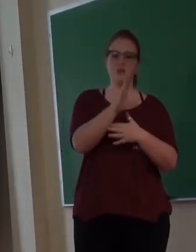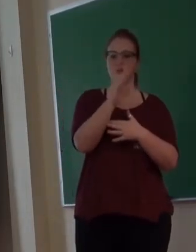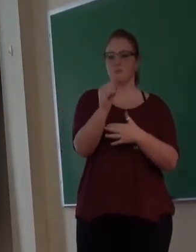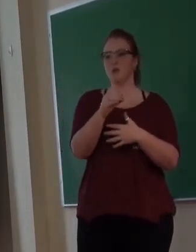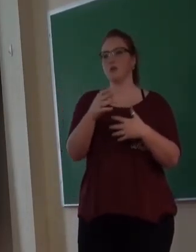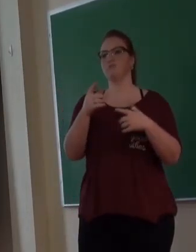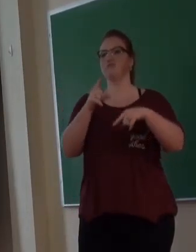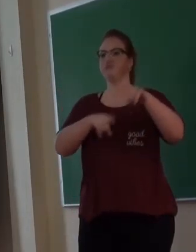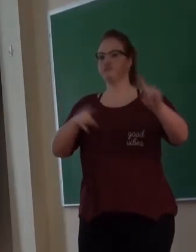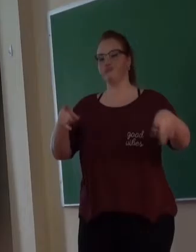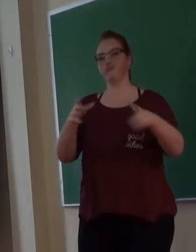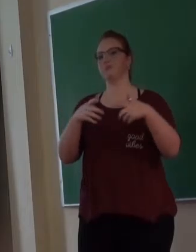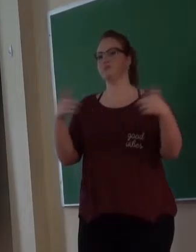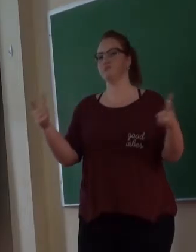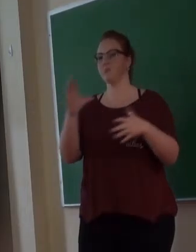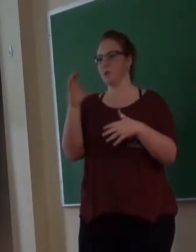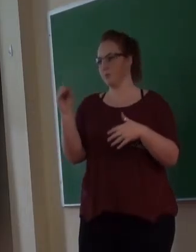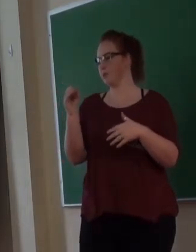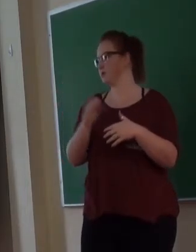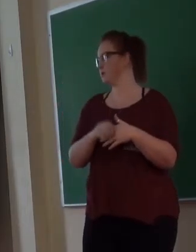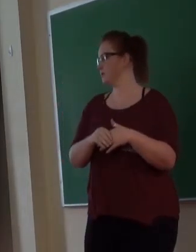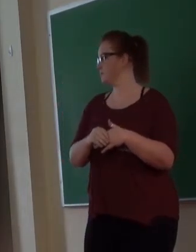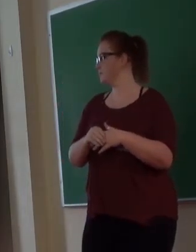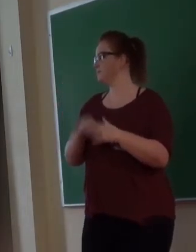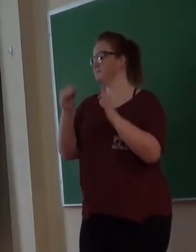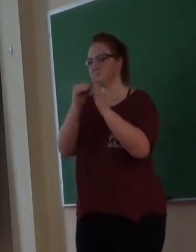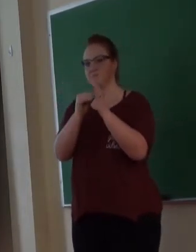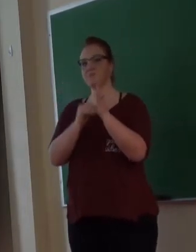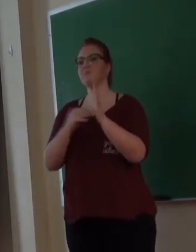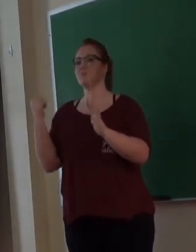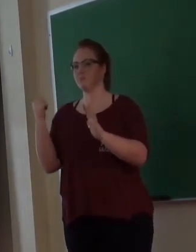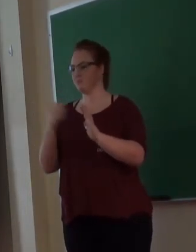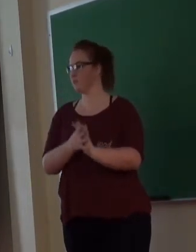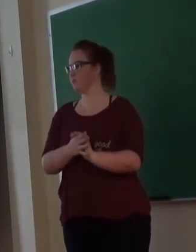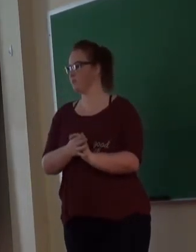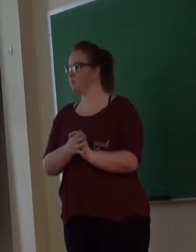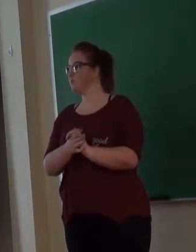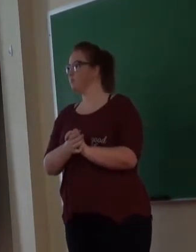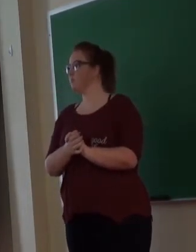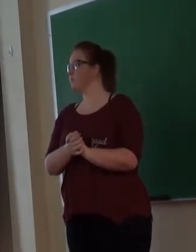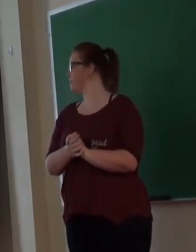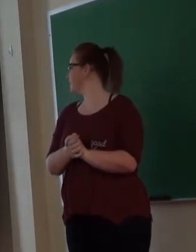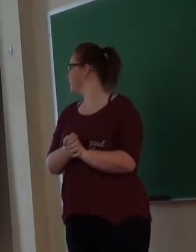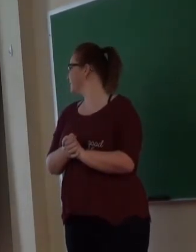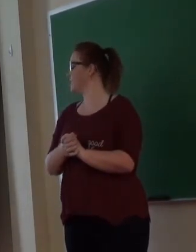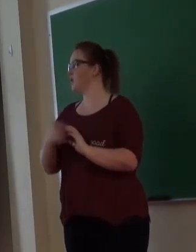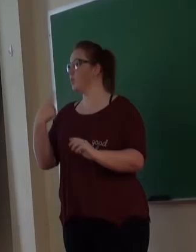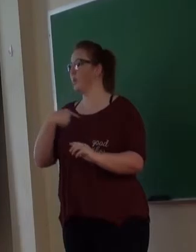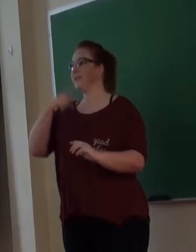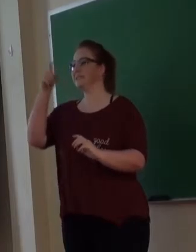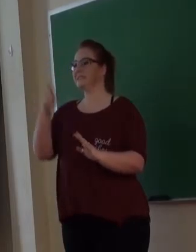constantly hiring. These are the things that they came up with. These are the things that we have to show on your